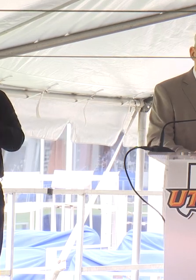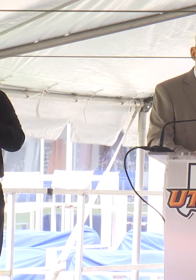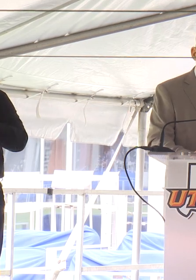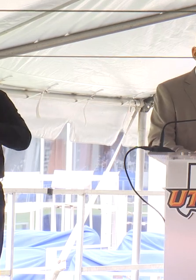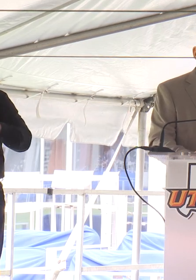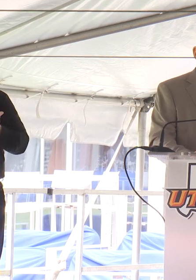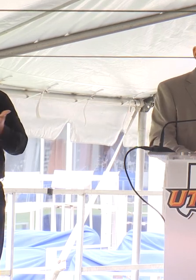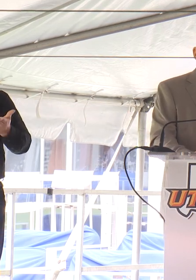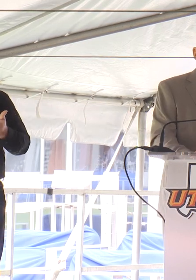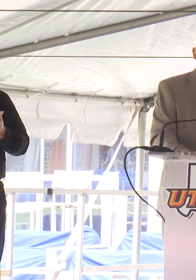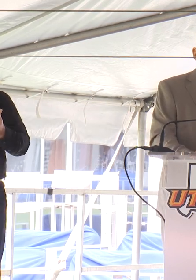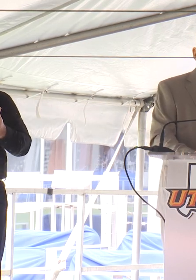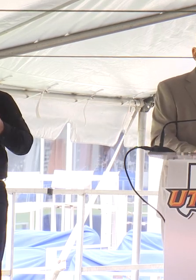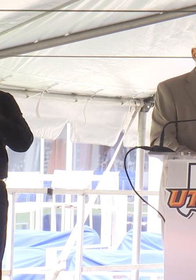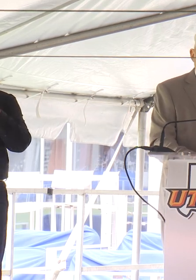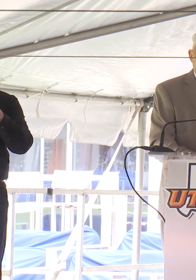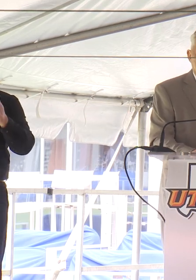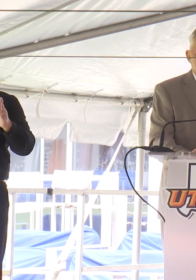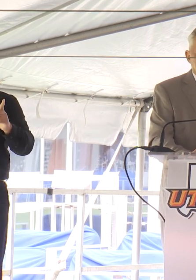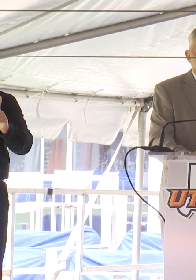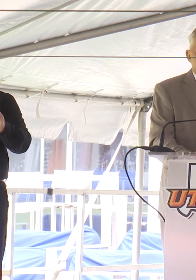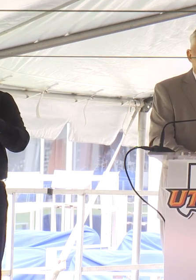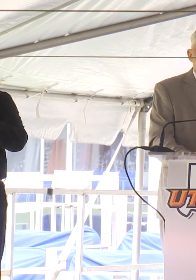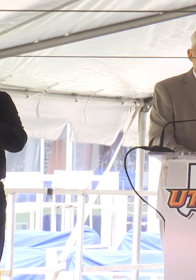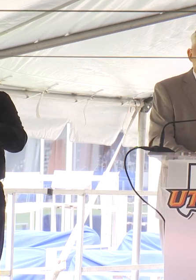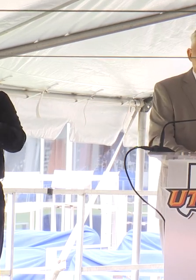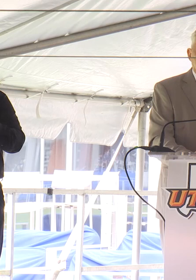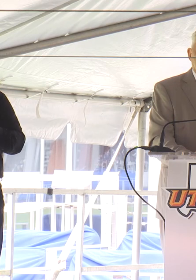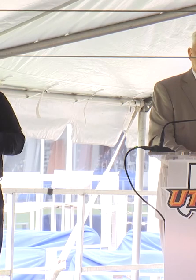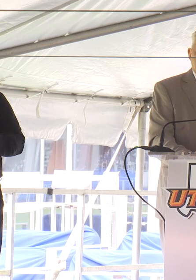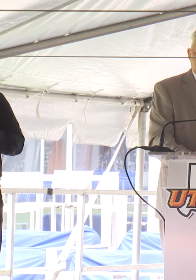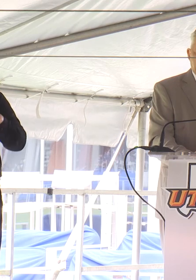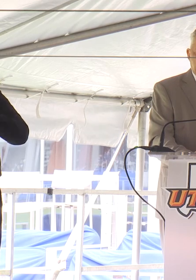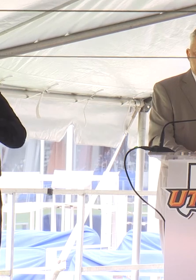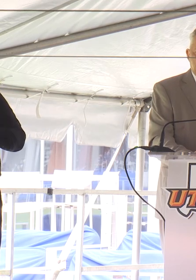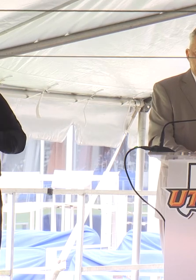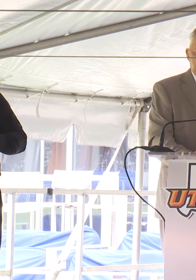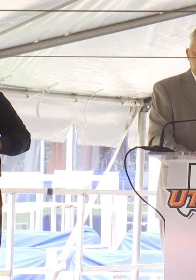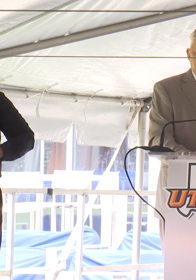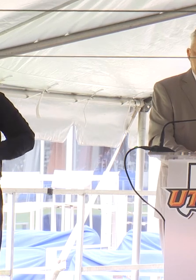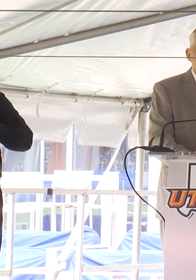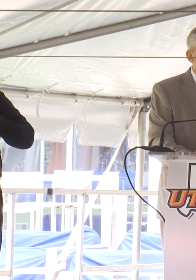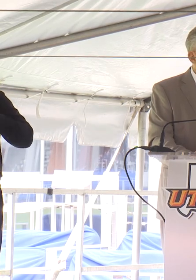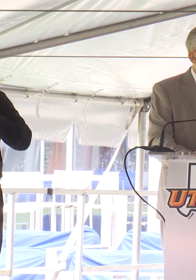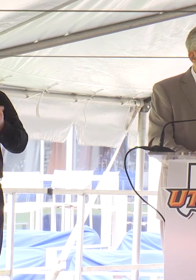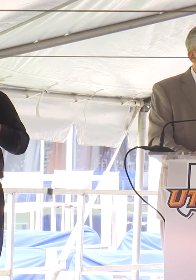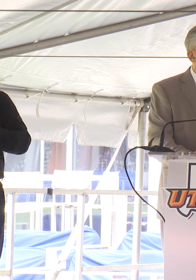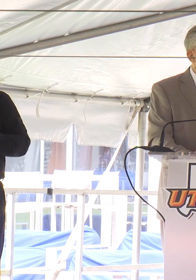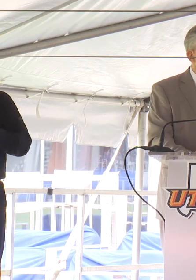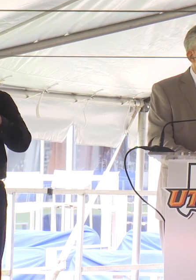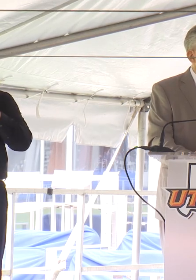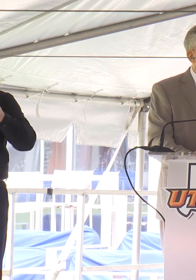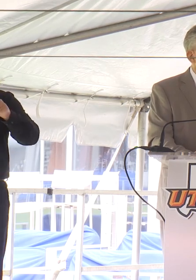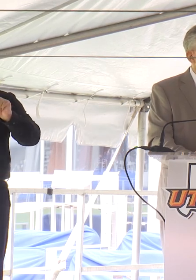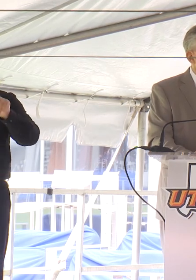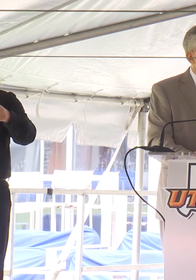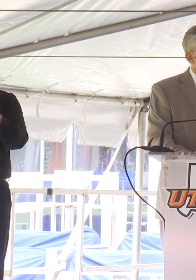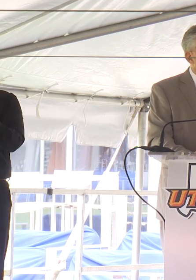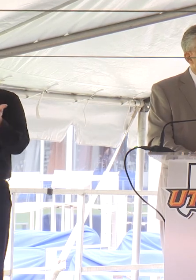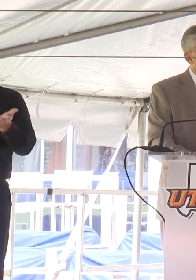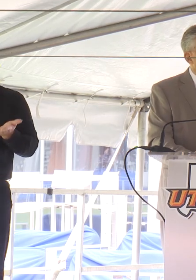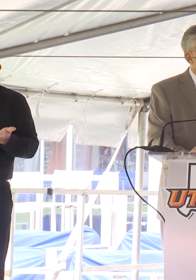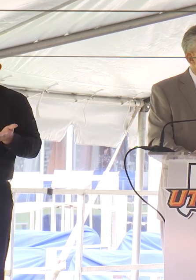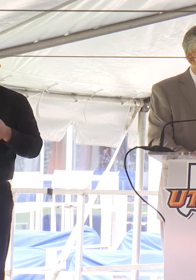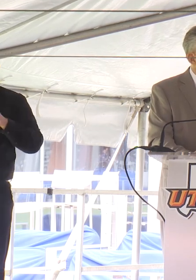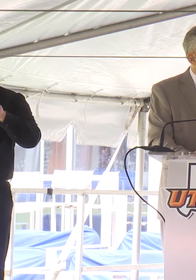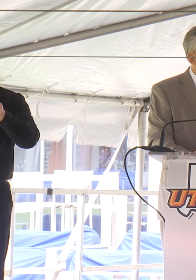making a major impression on the valley and the quality of life for the young people down here, giving them the opportunity to go to school down here